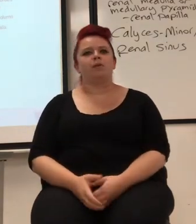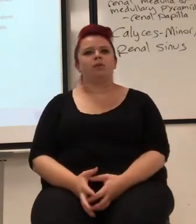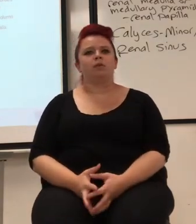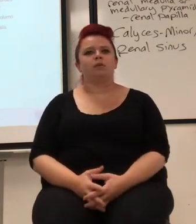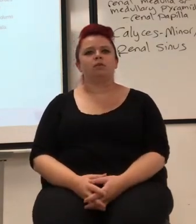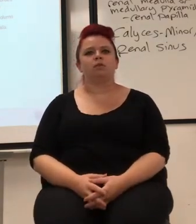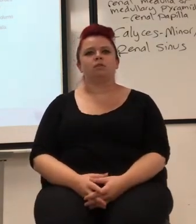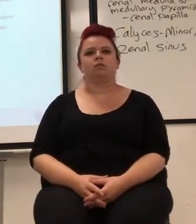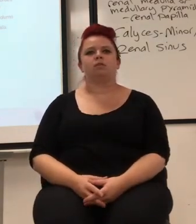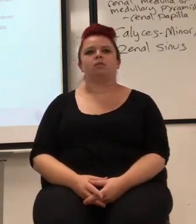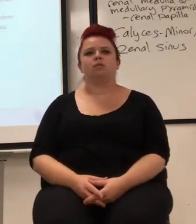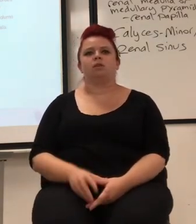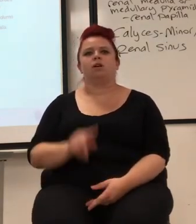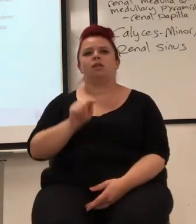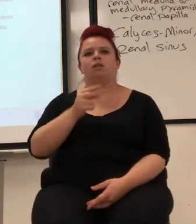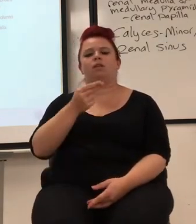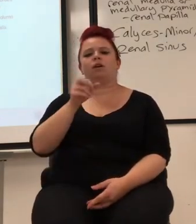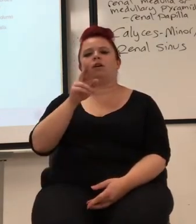My medulla capsule,